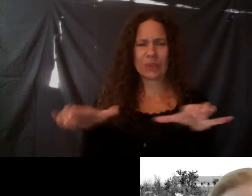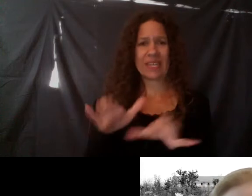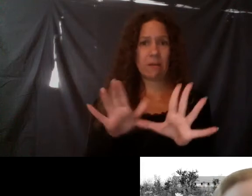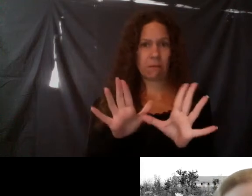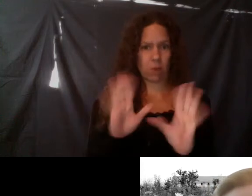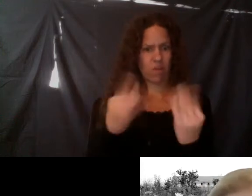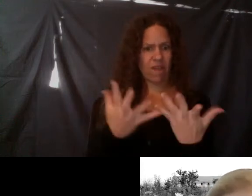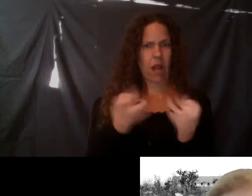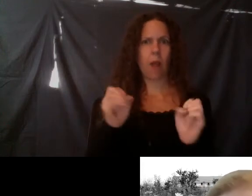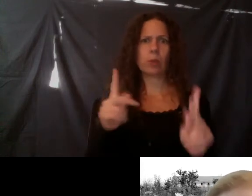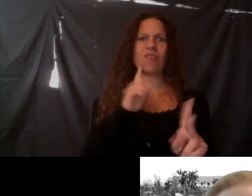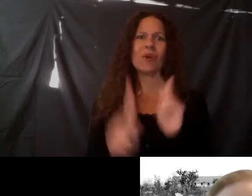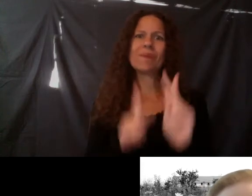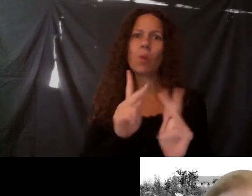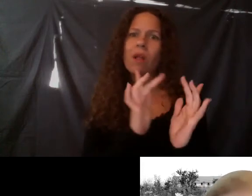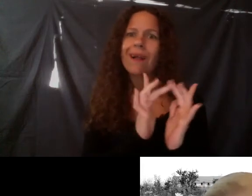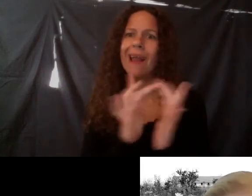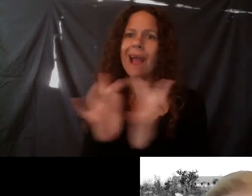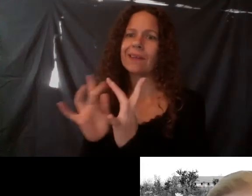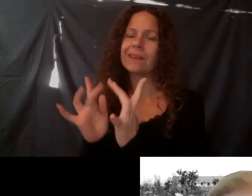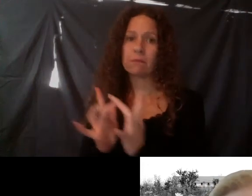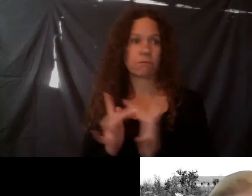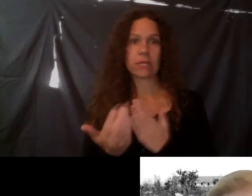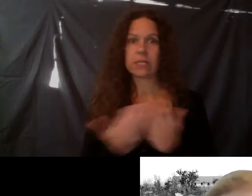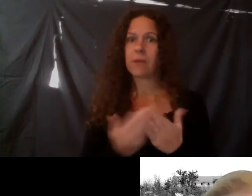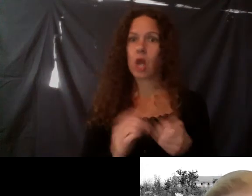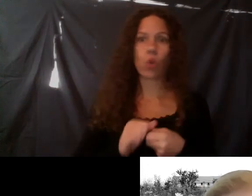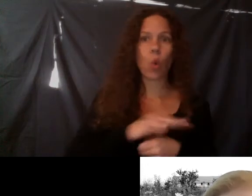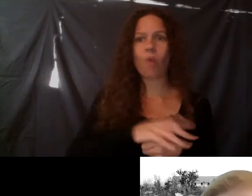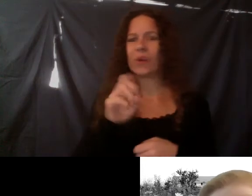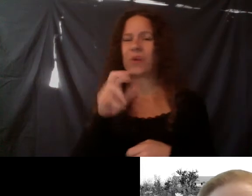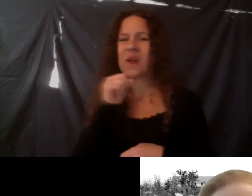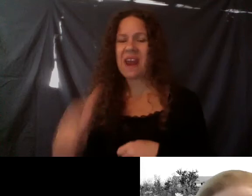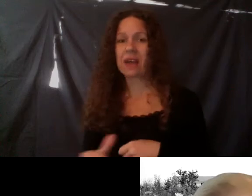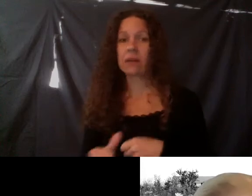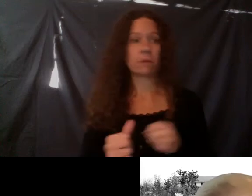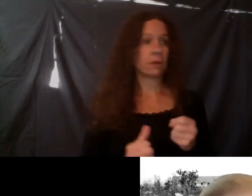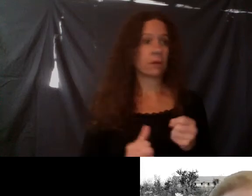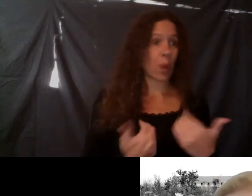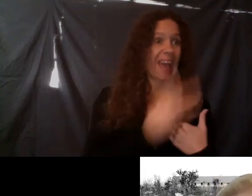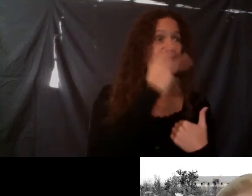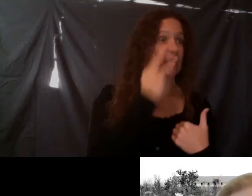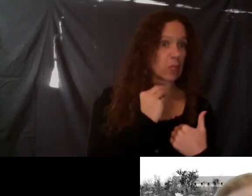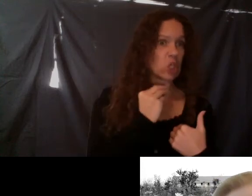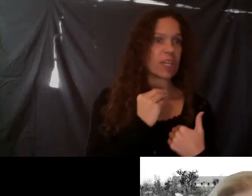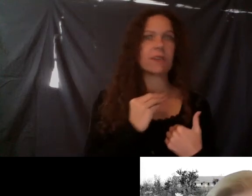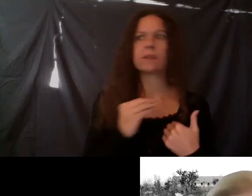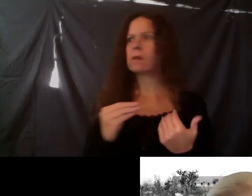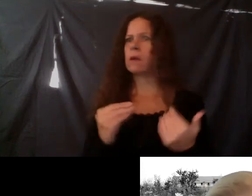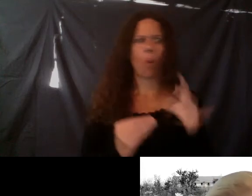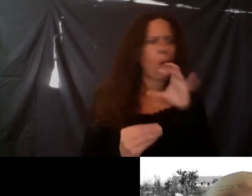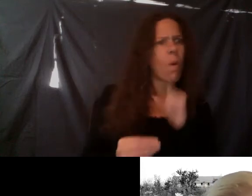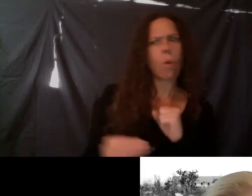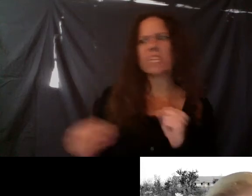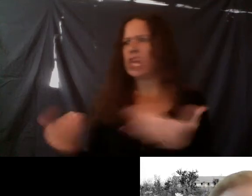during COVID, and broaden our base. It gave both experienced and new activists an opportunity to connect, share their stories, and find